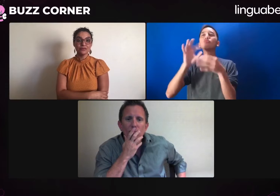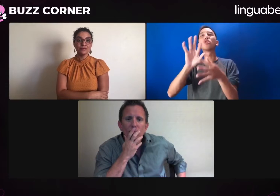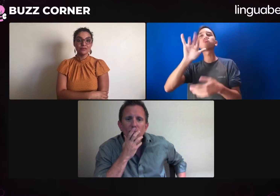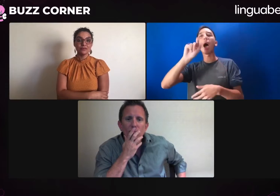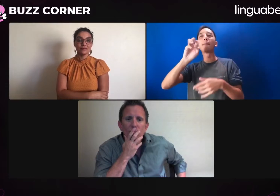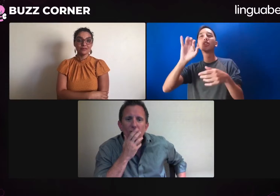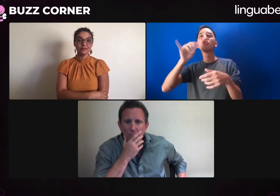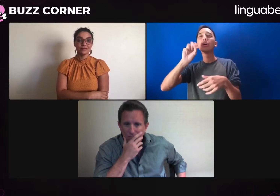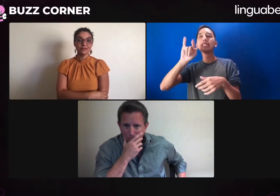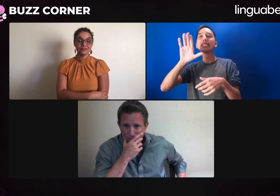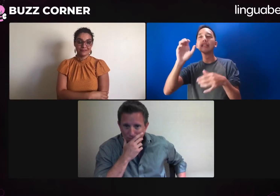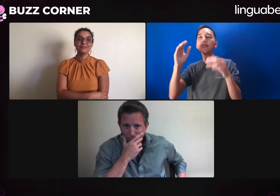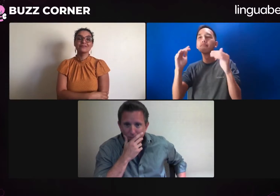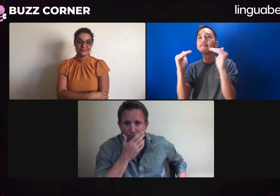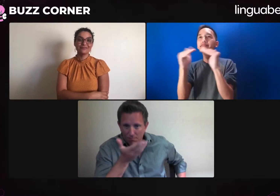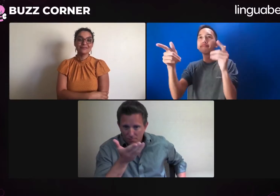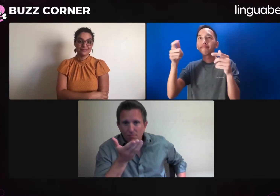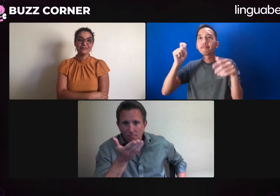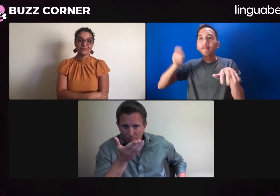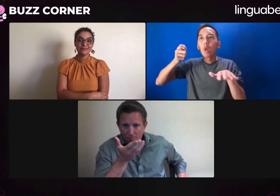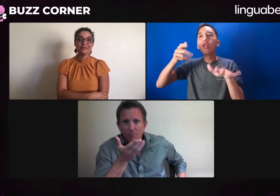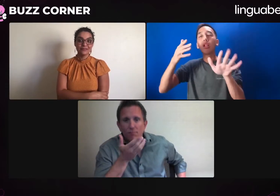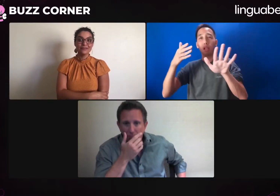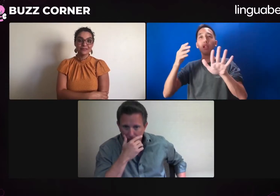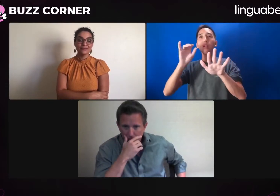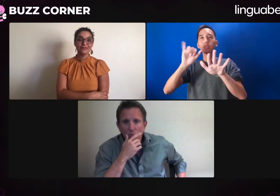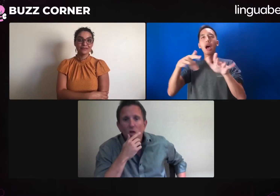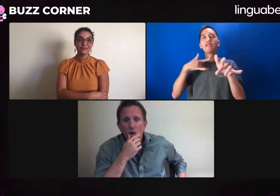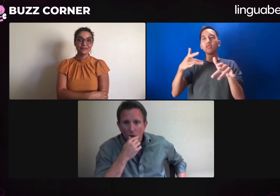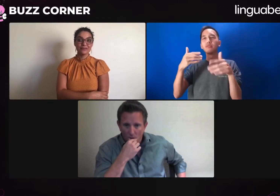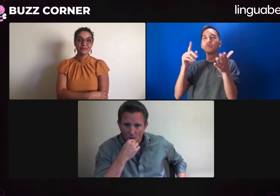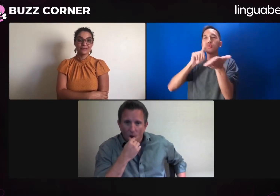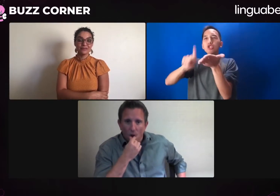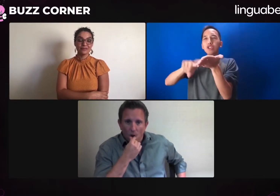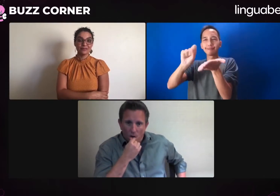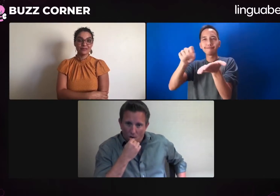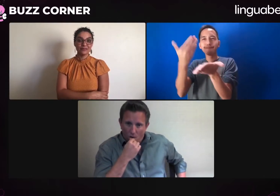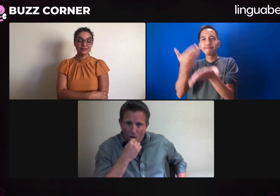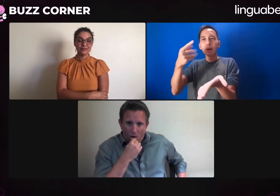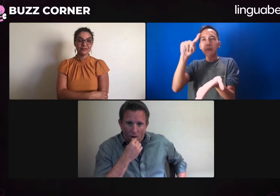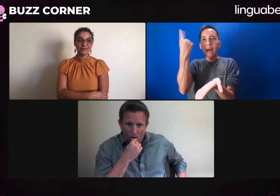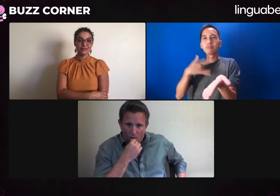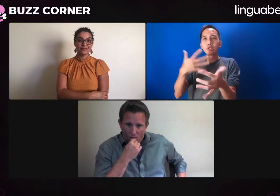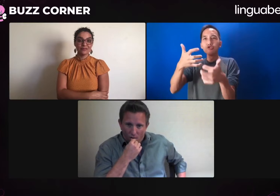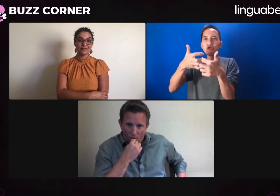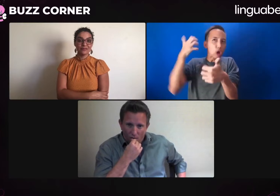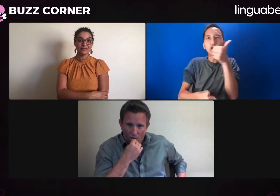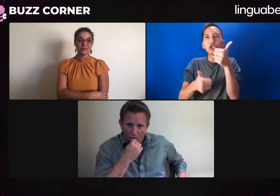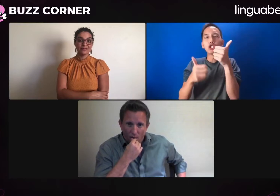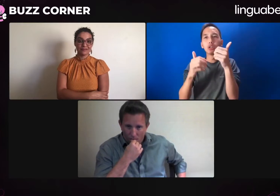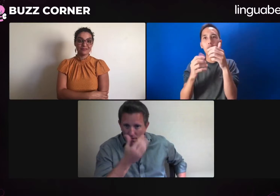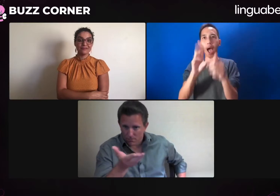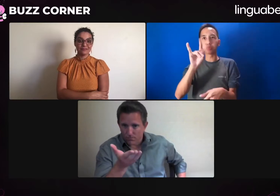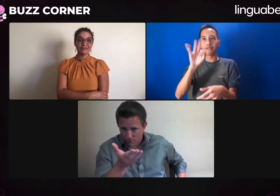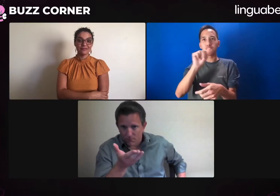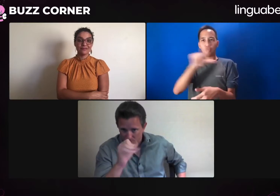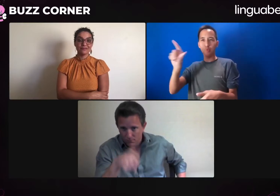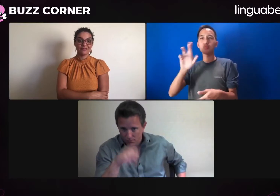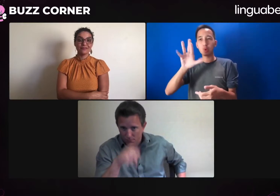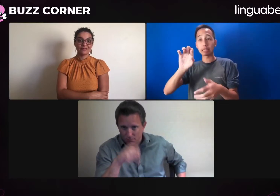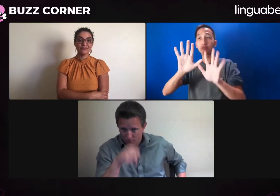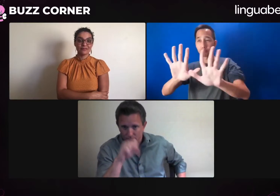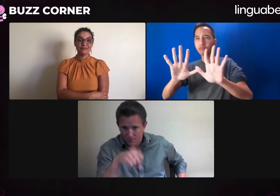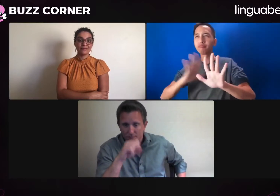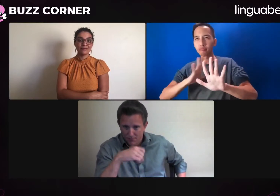research based on criminal justice and equality or lack thereof in the courts. and